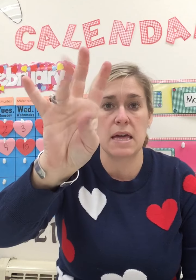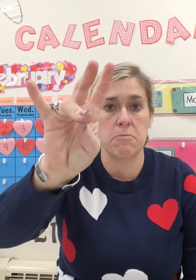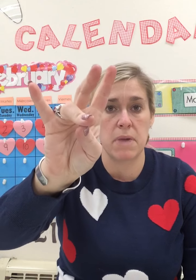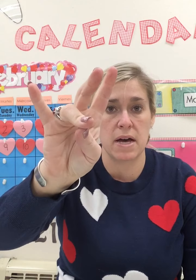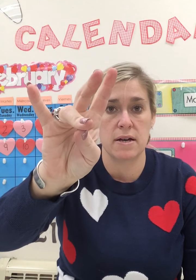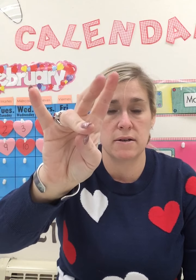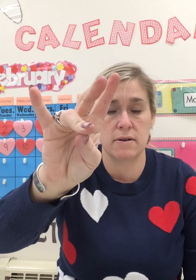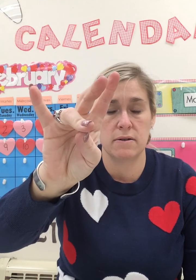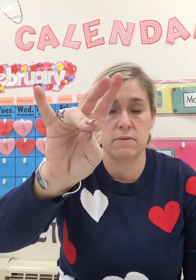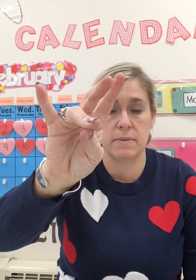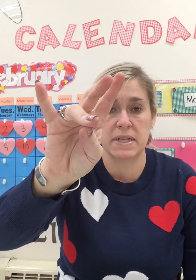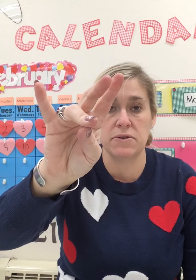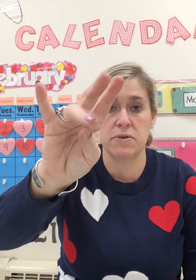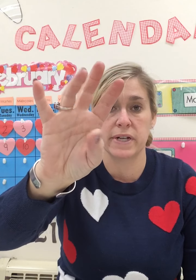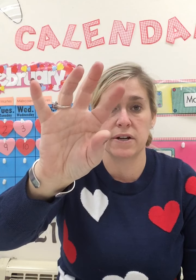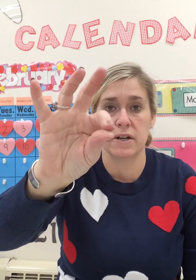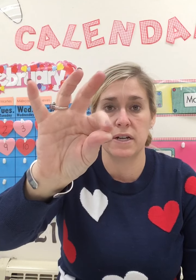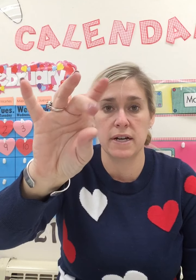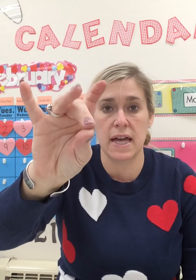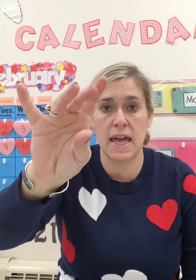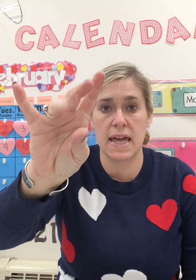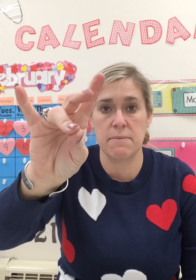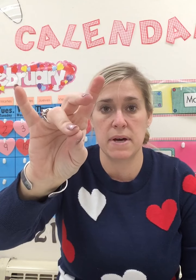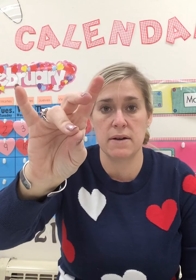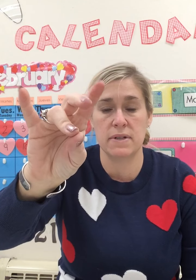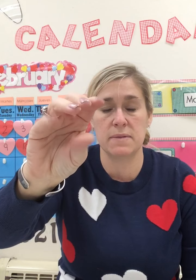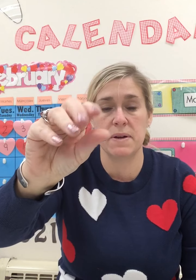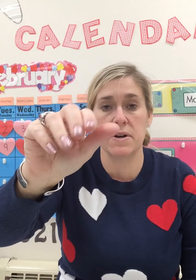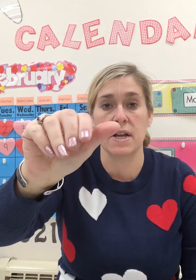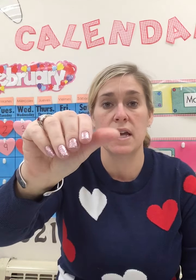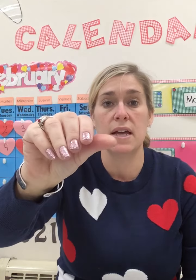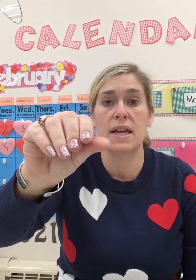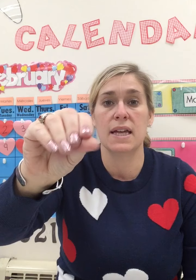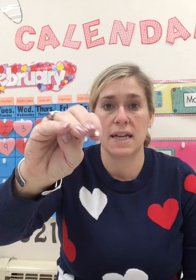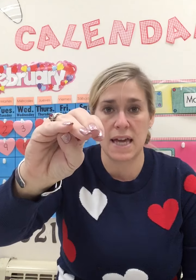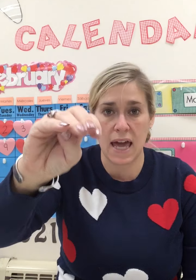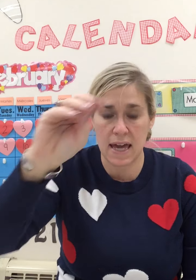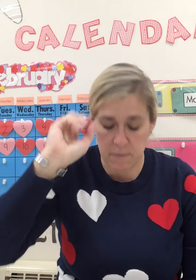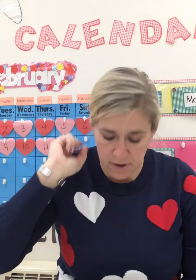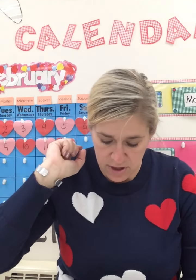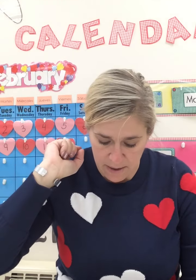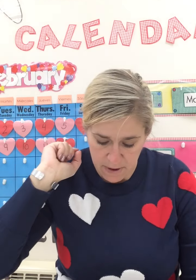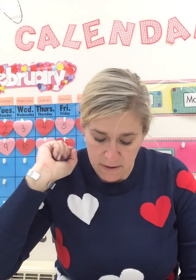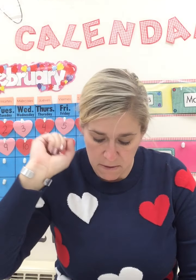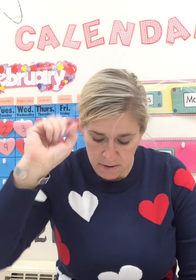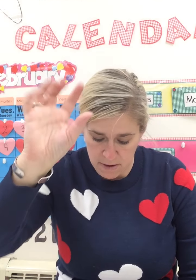g-aim. I'm going to do it quicker. G-aim. What's my word? Game. Good job.